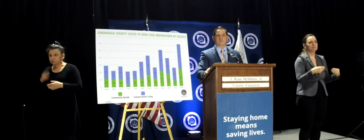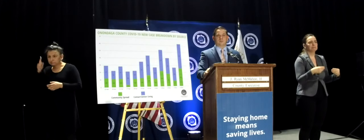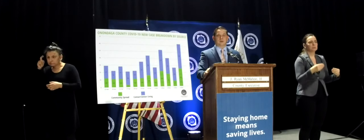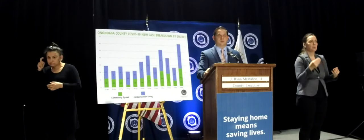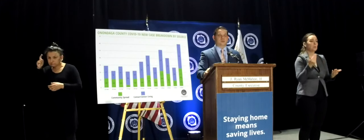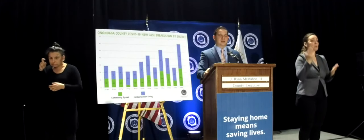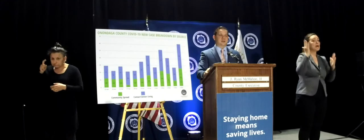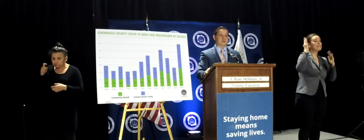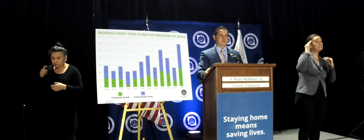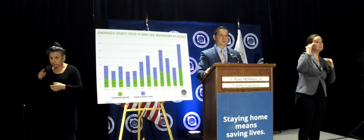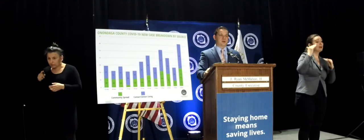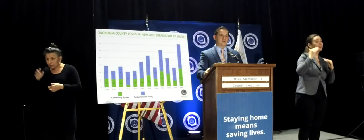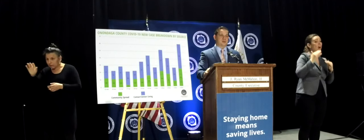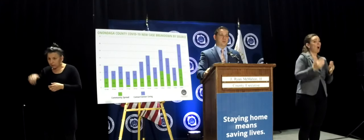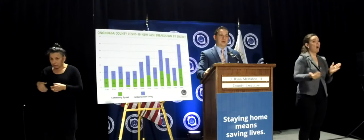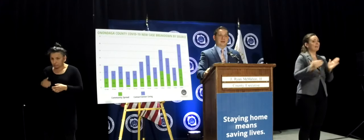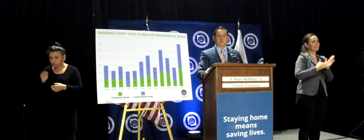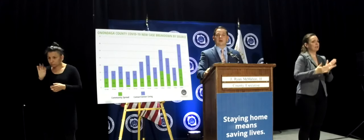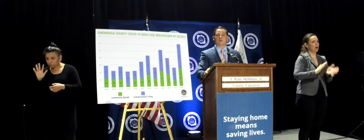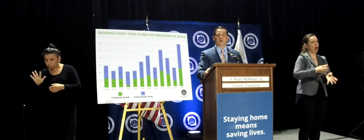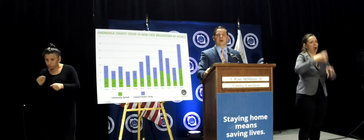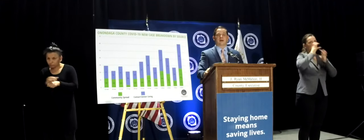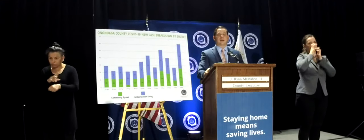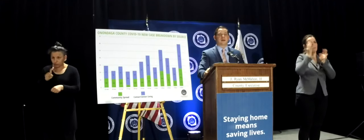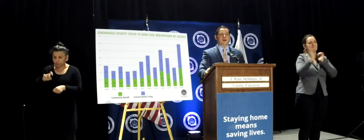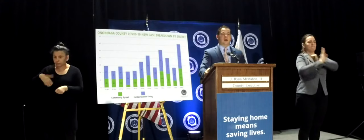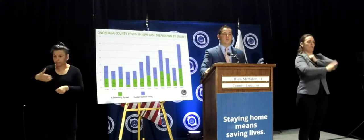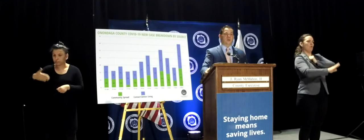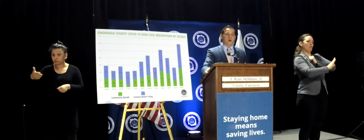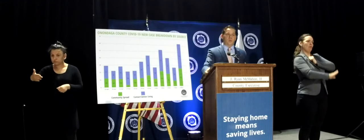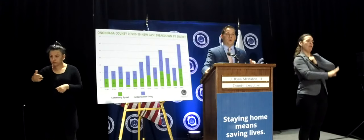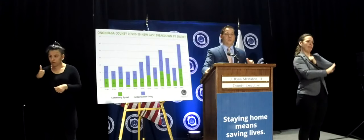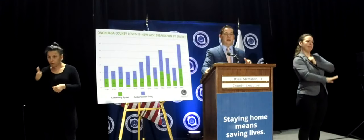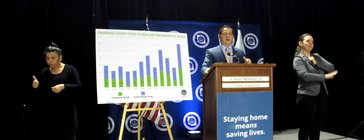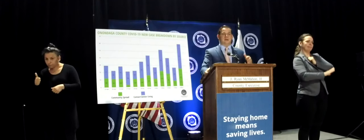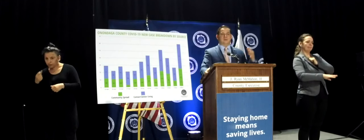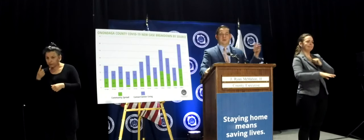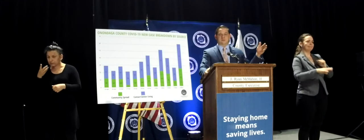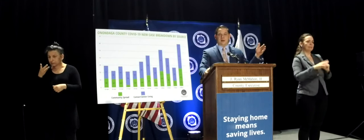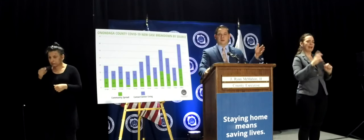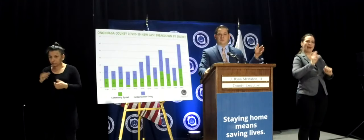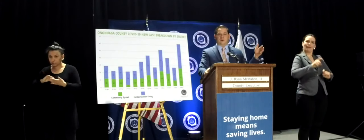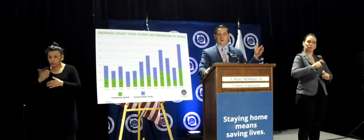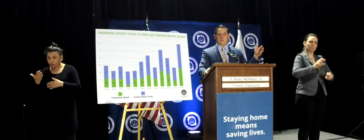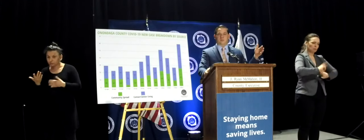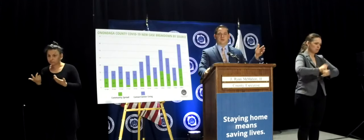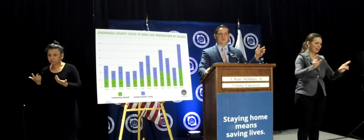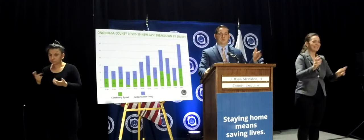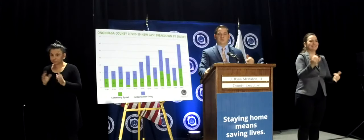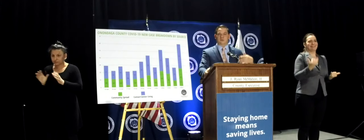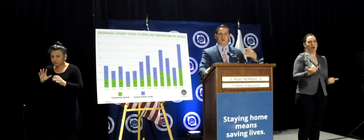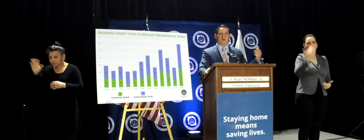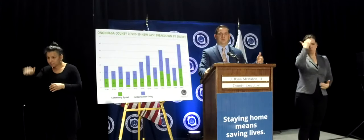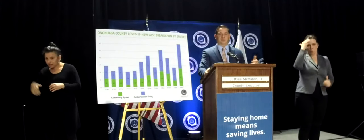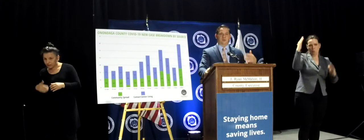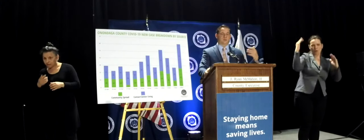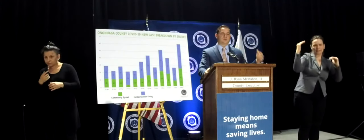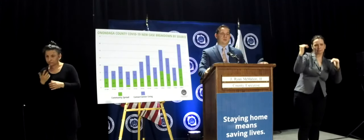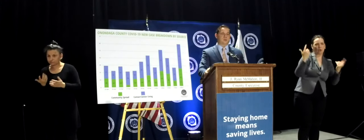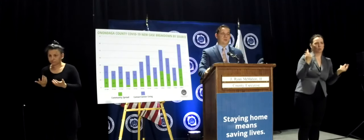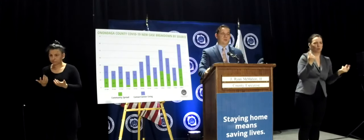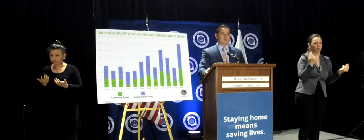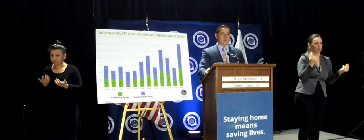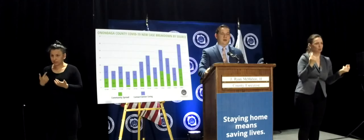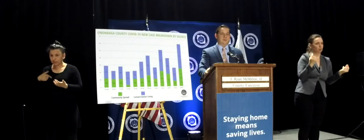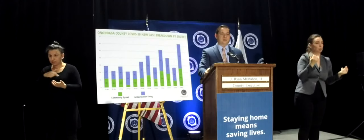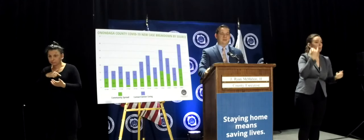are, projecting at this point. So then we got to get ready for it again. We'll know more about it if it comes back in the fall because of what we just went through.